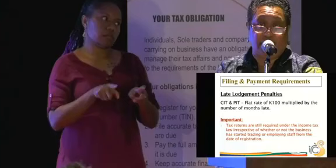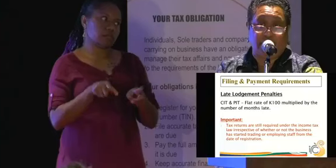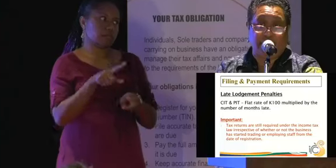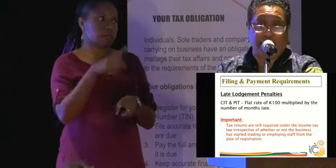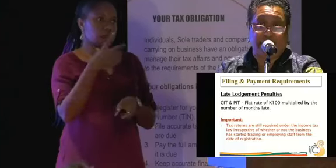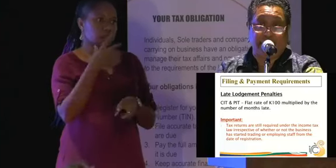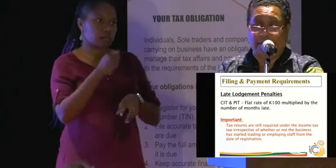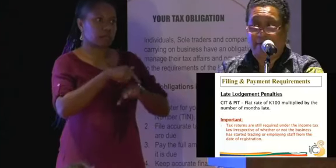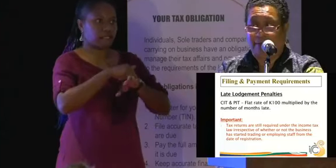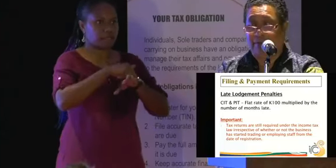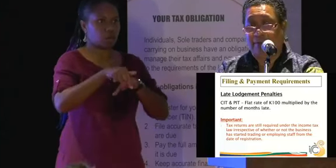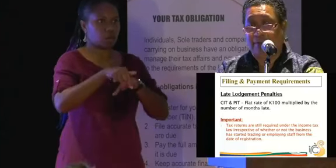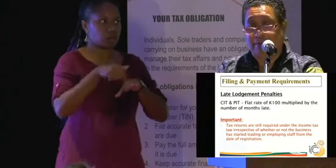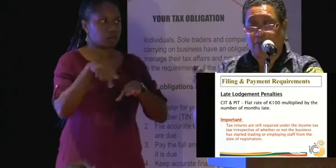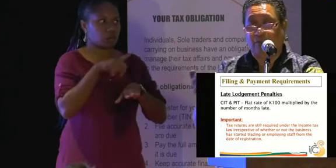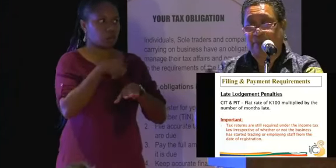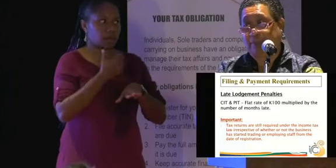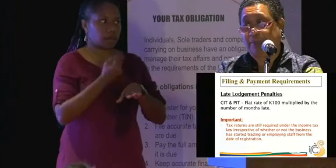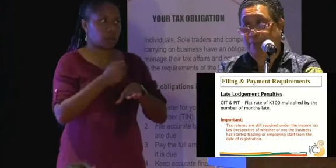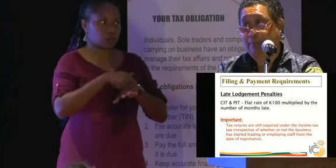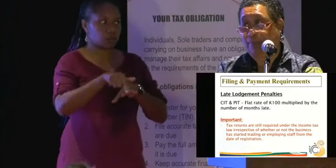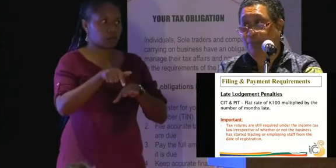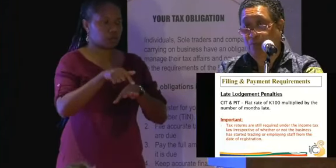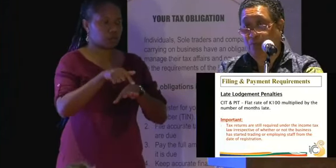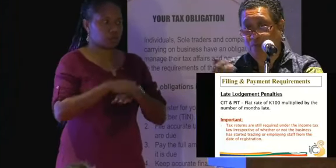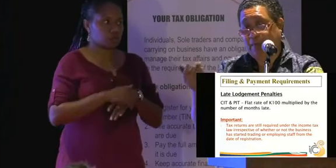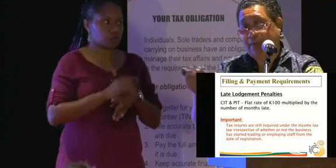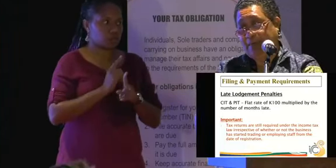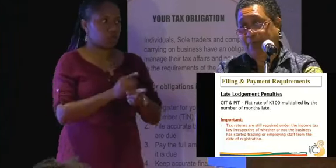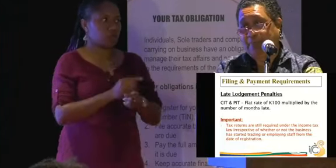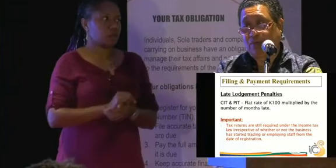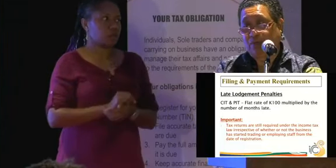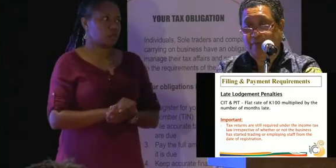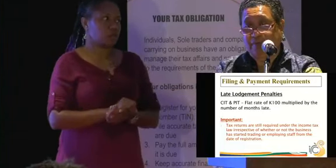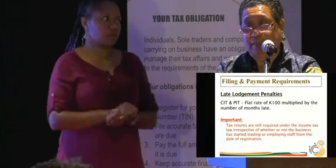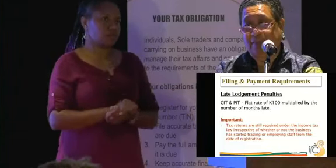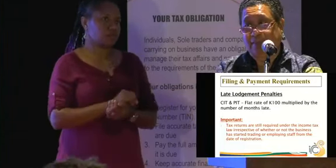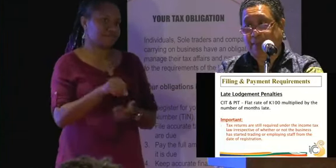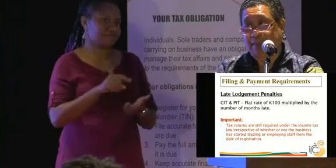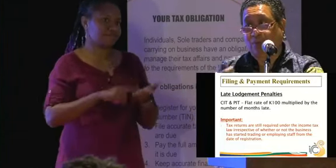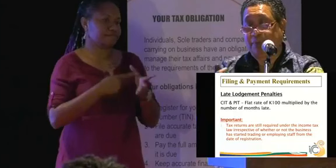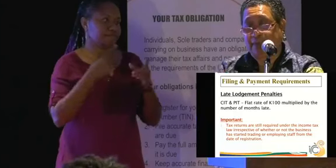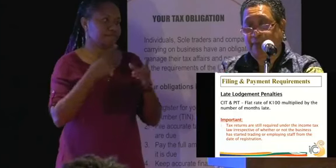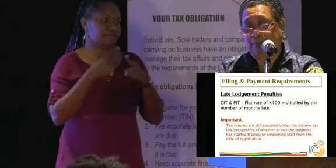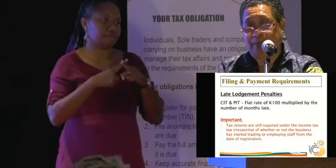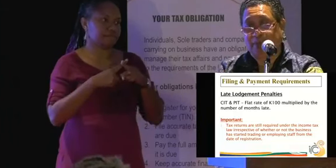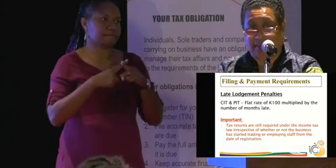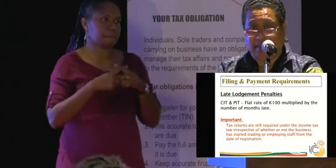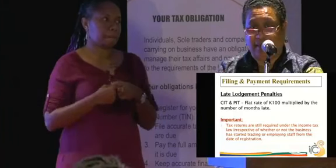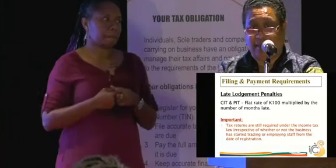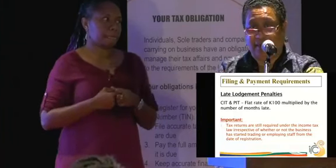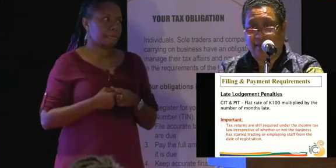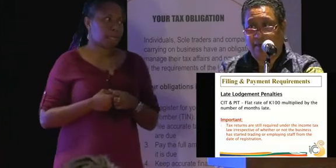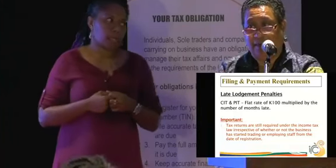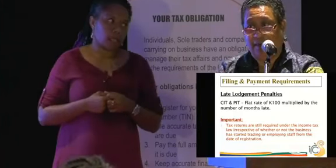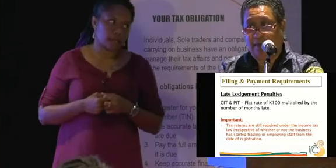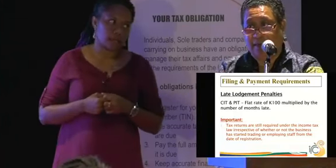filing requirement, but there is no tax payable. So the amount of tax that will be captured is